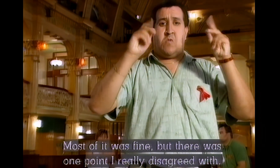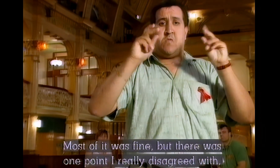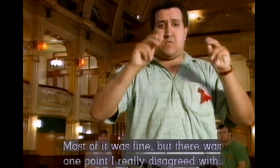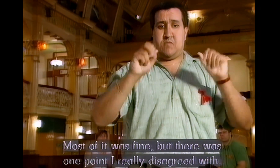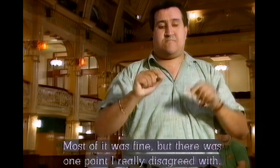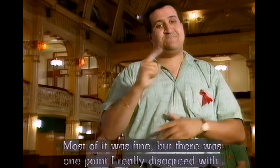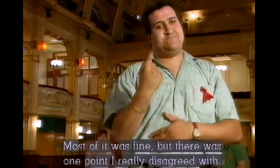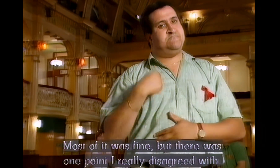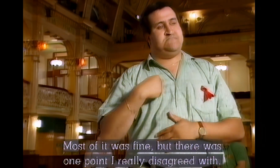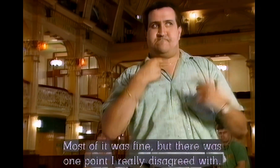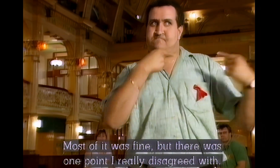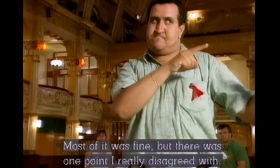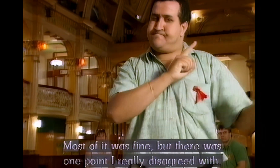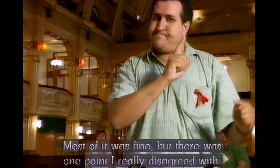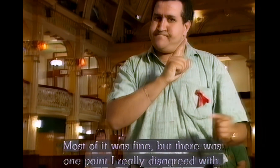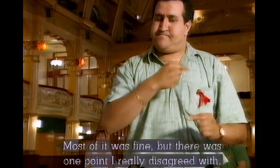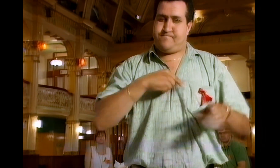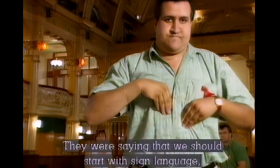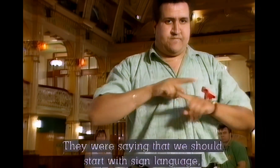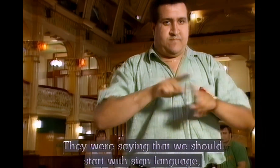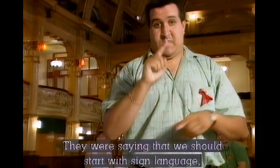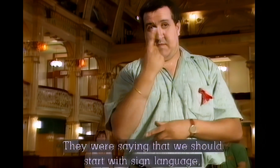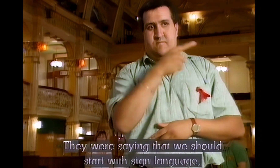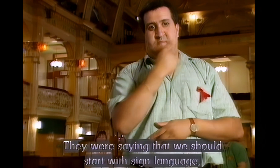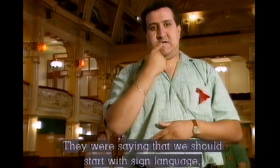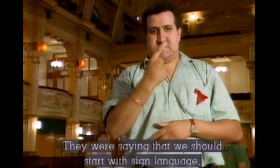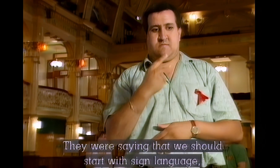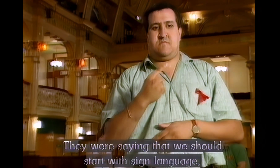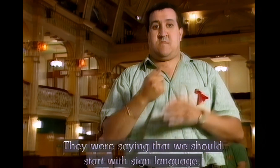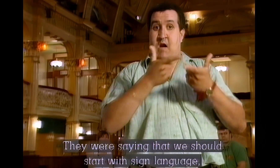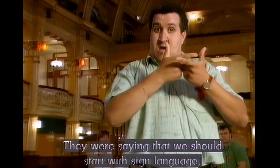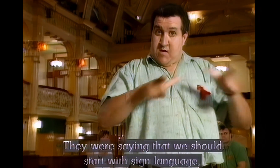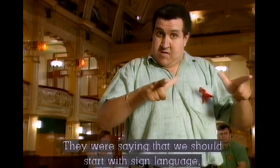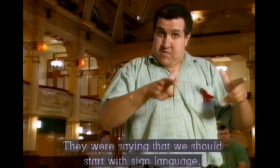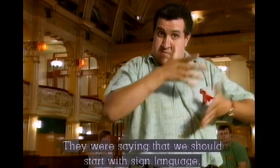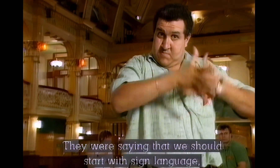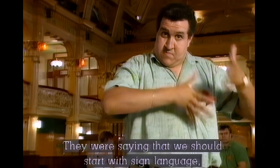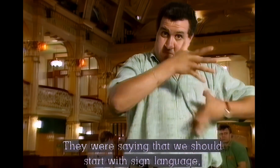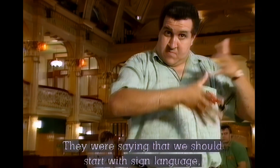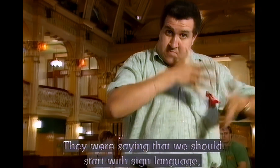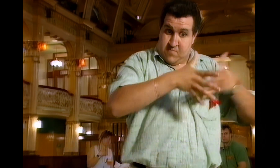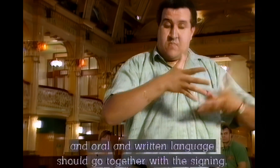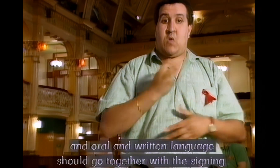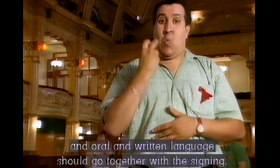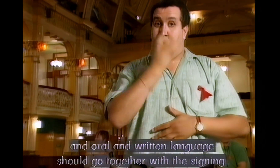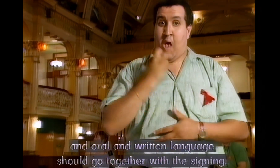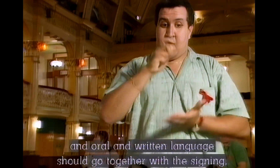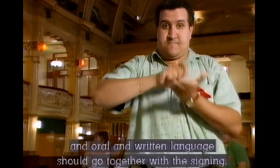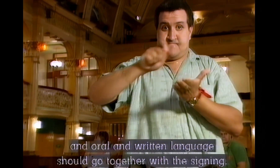And most of it was fine, but there was one point I really disagreed with. They were saying that we should start with sign